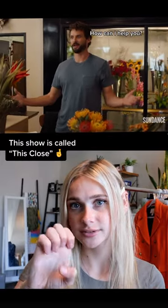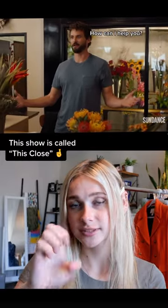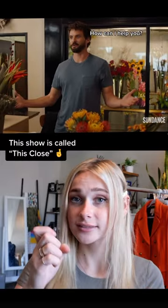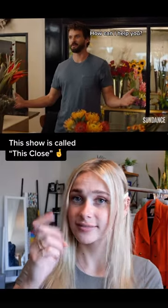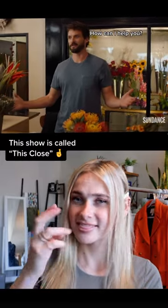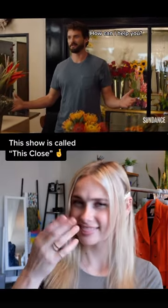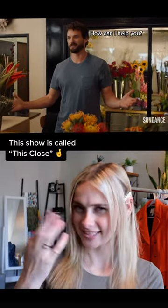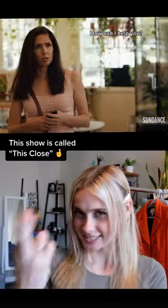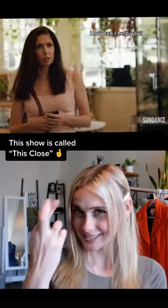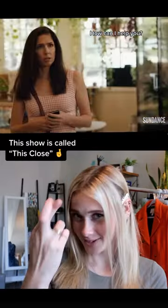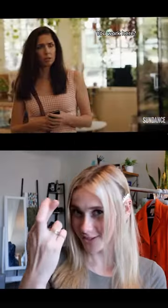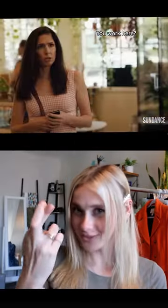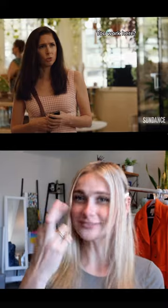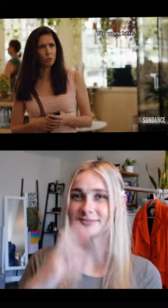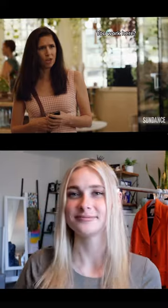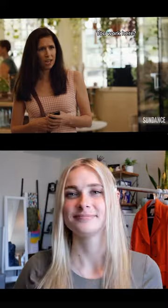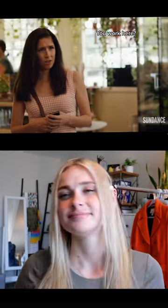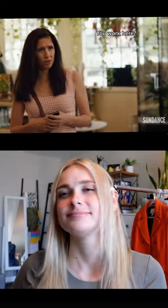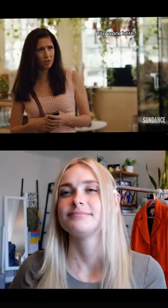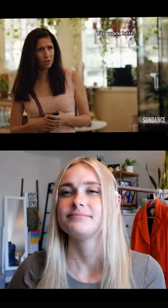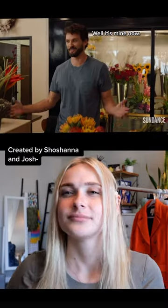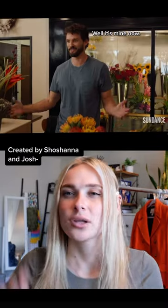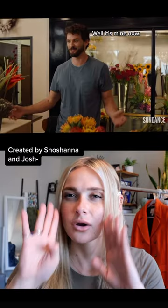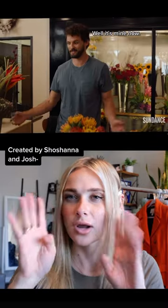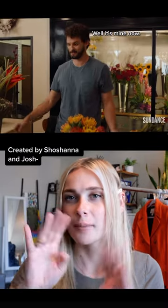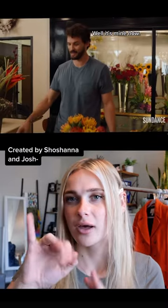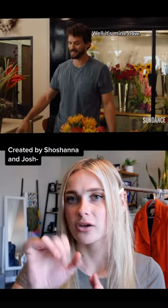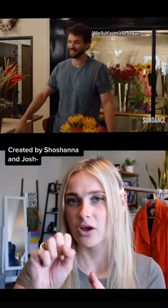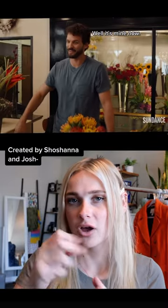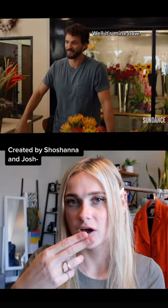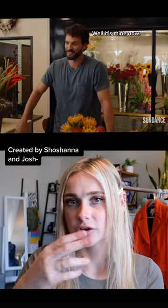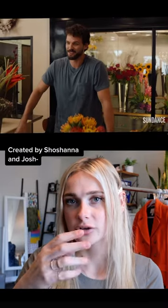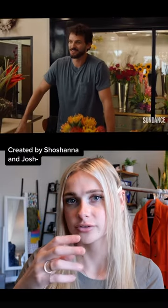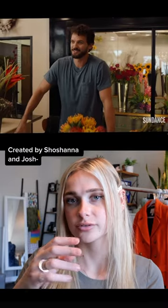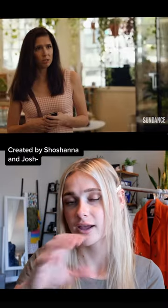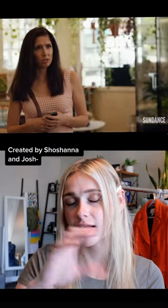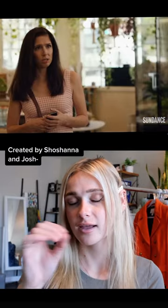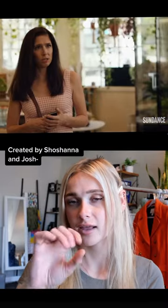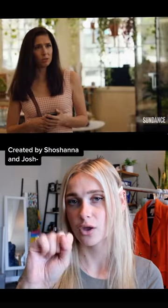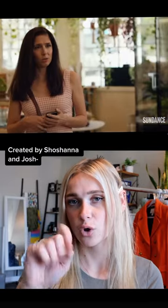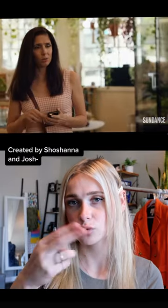How can I help you? You will cure? Oh, it's mine now.